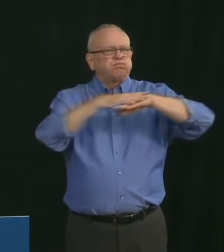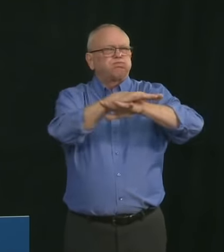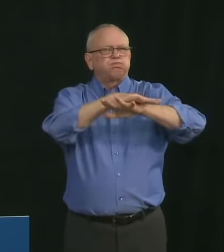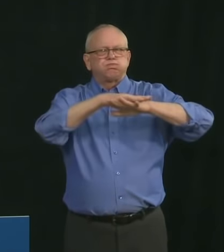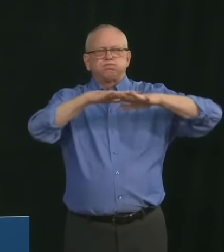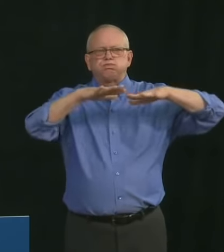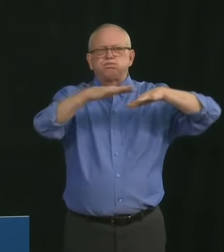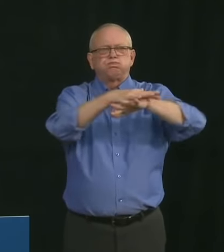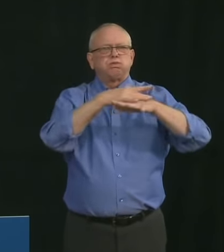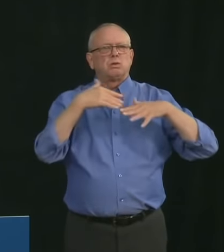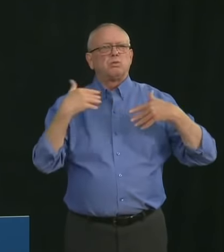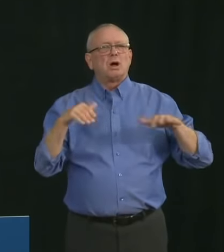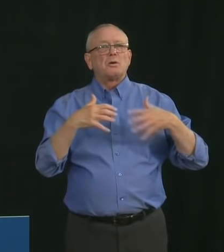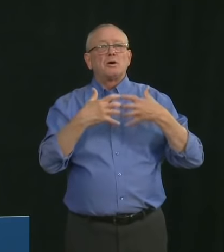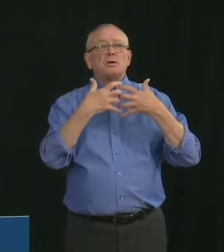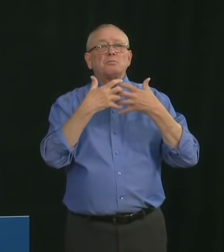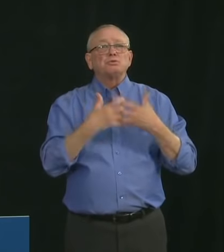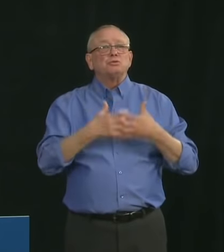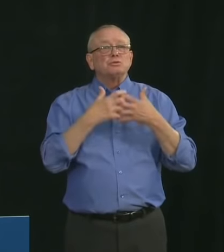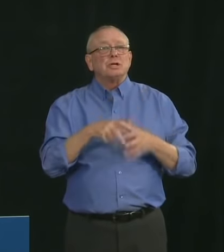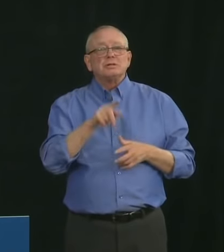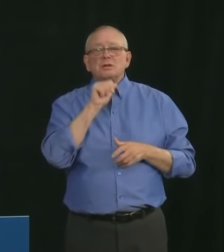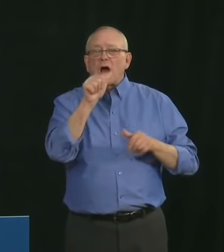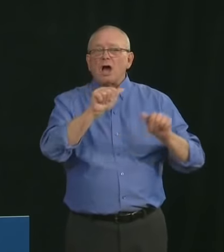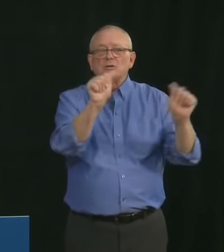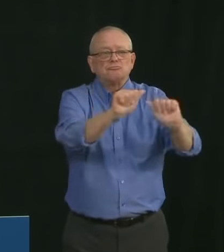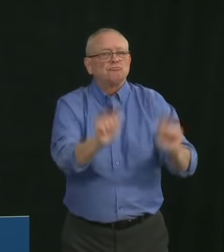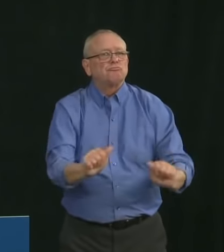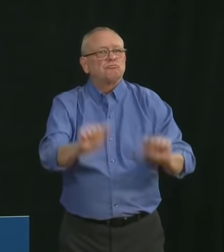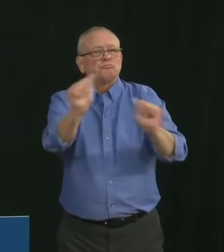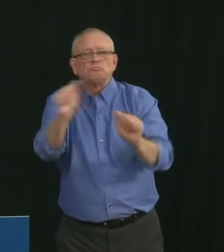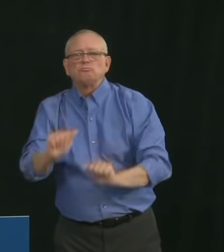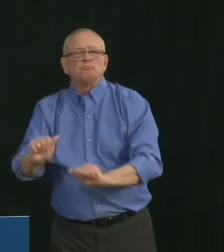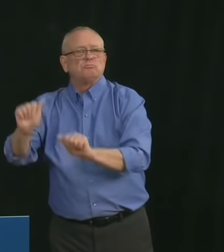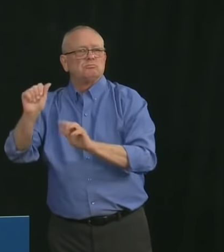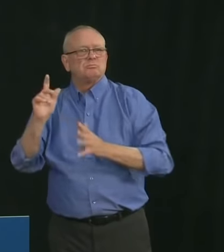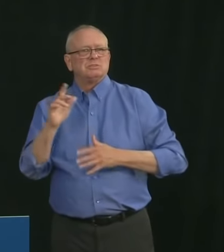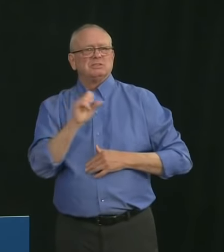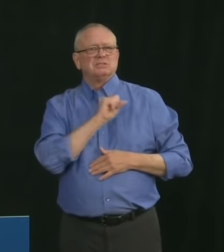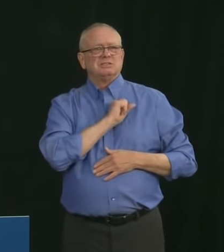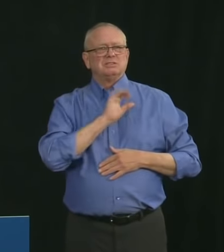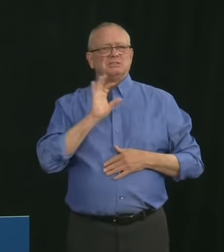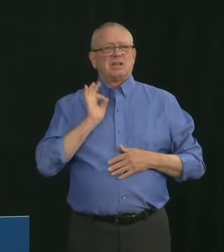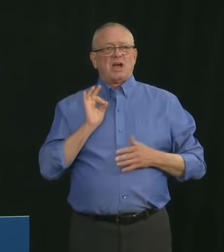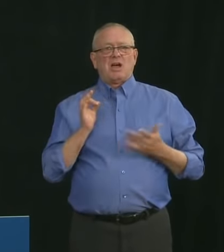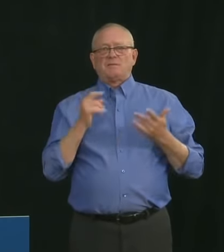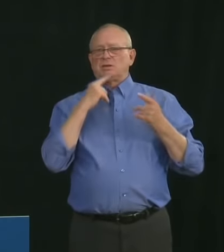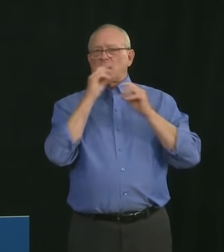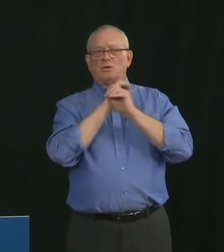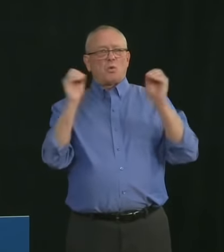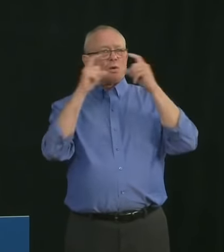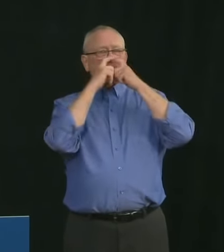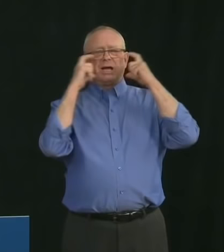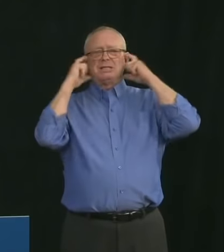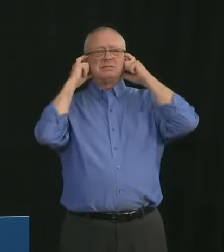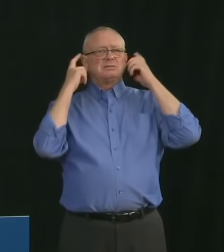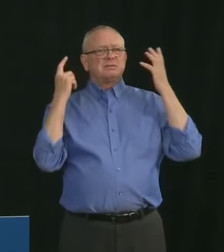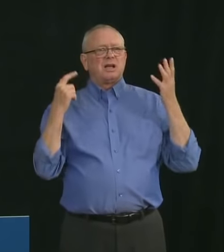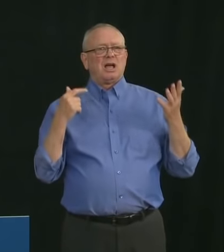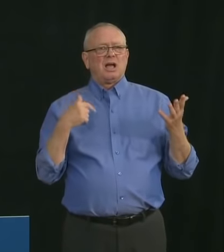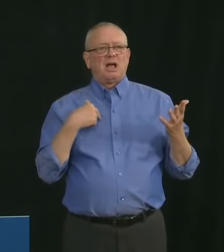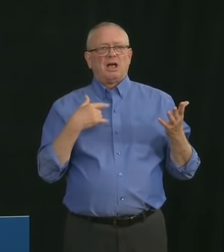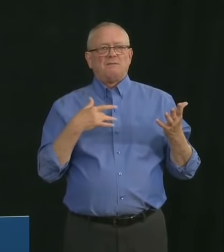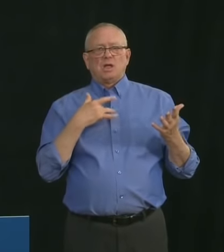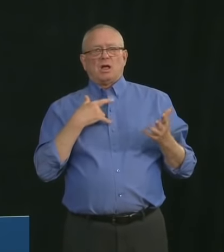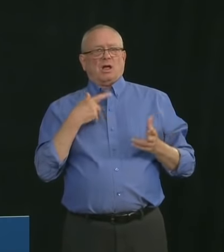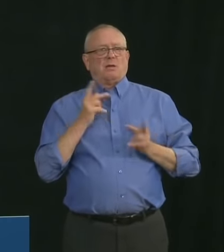and staff nor guests are being given masks. Staff say they're being so rushed they're not even able to sanitize their hands between interactions.